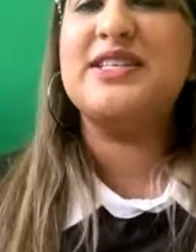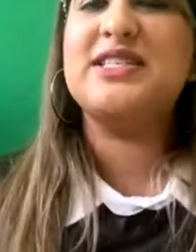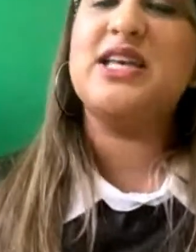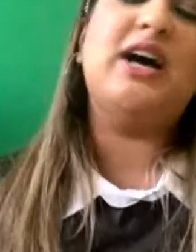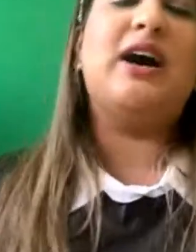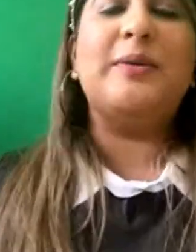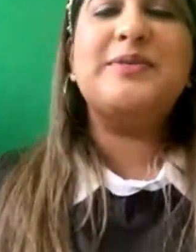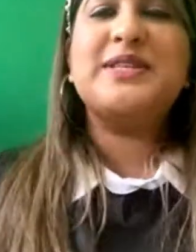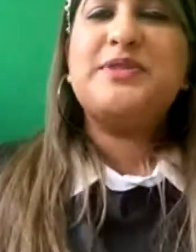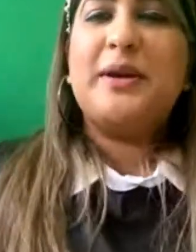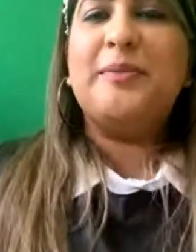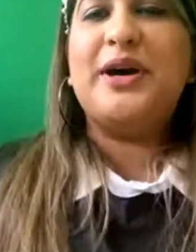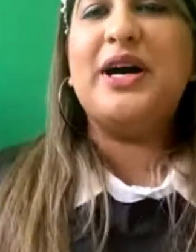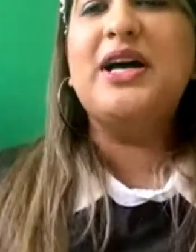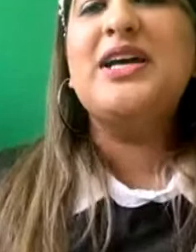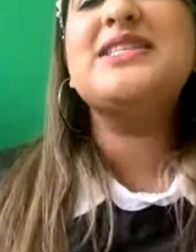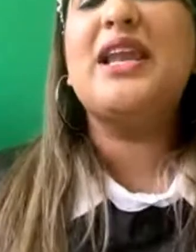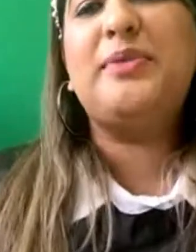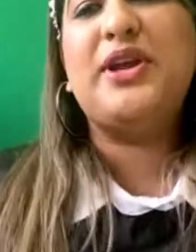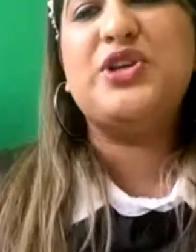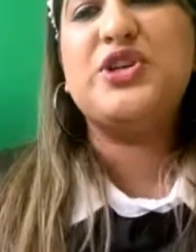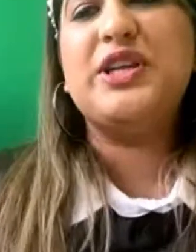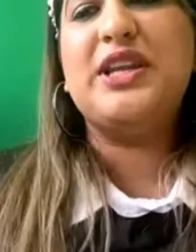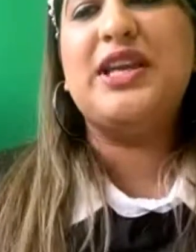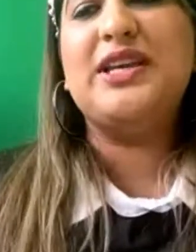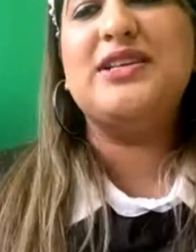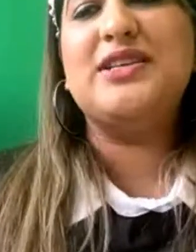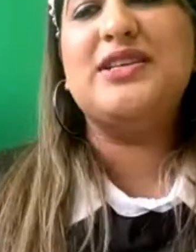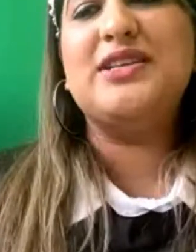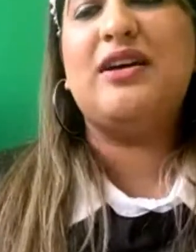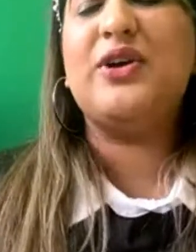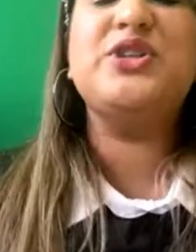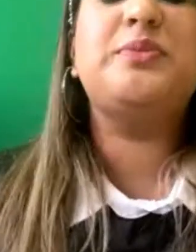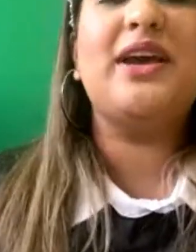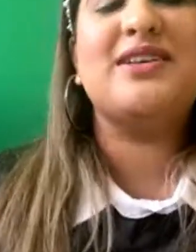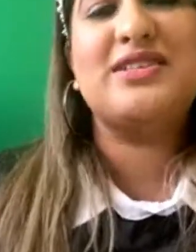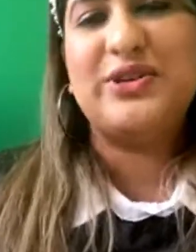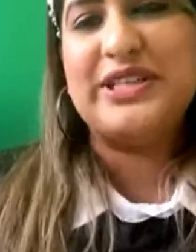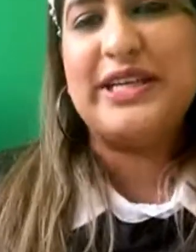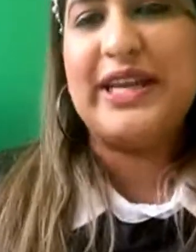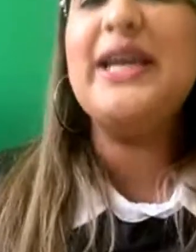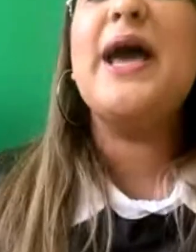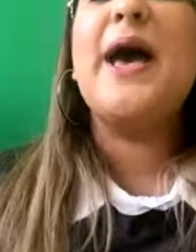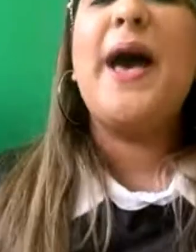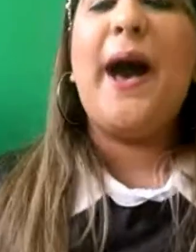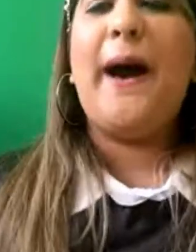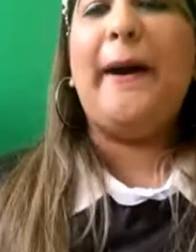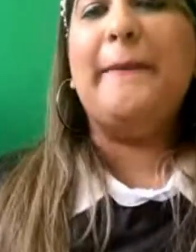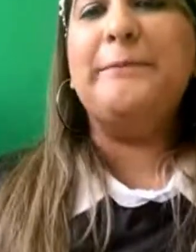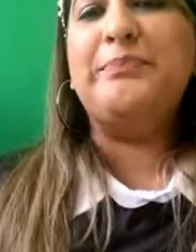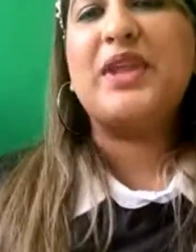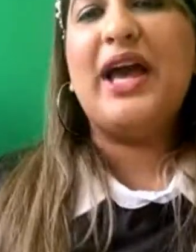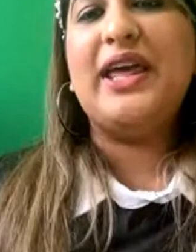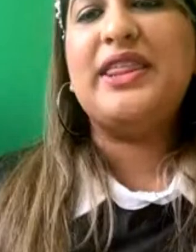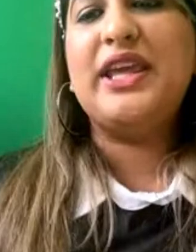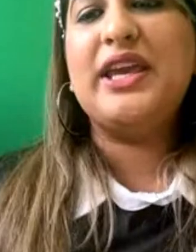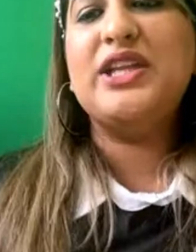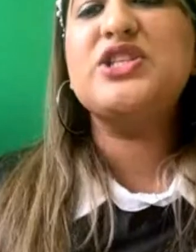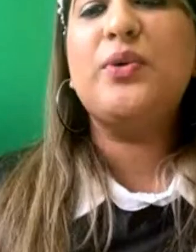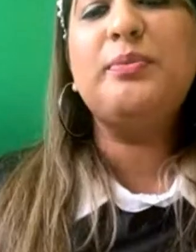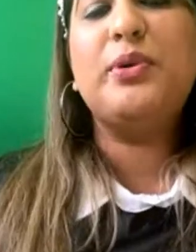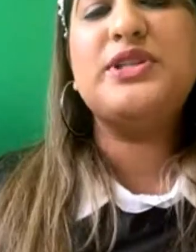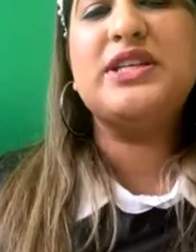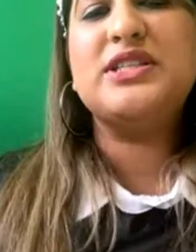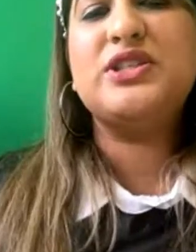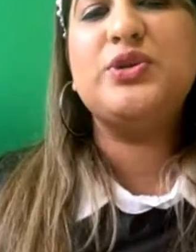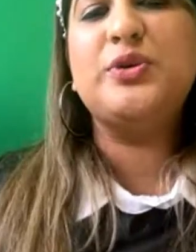why this September celebration is going to be extraordinary. I think it's